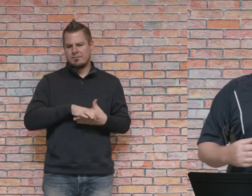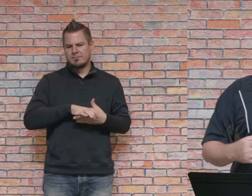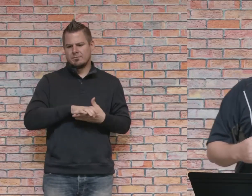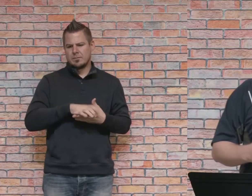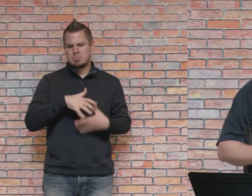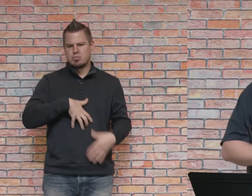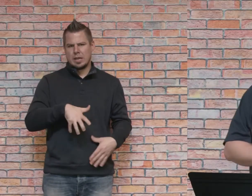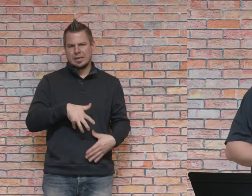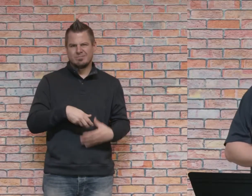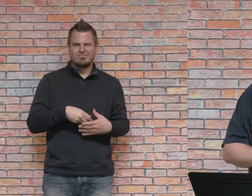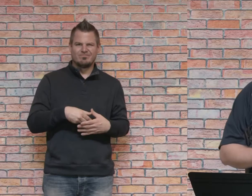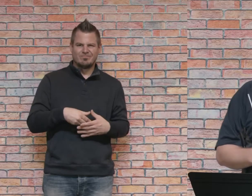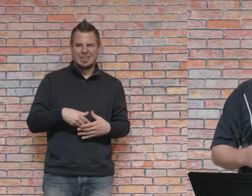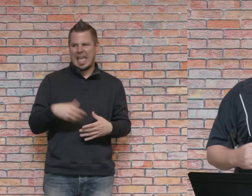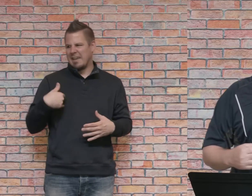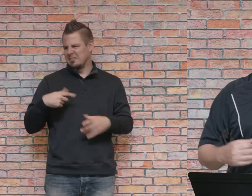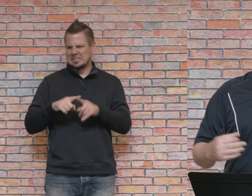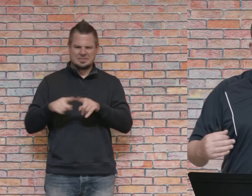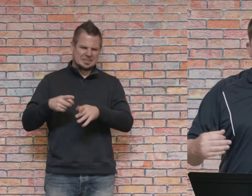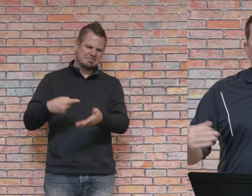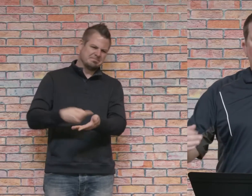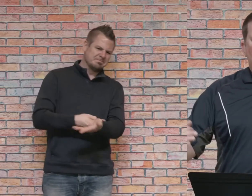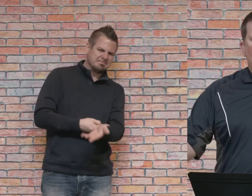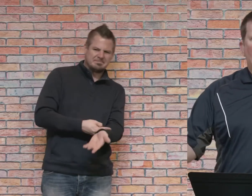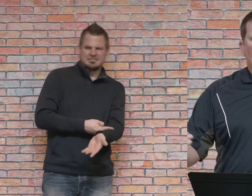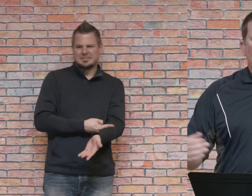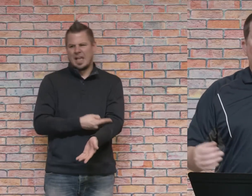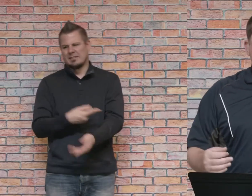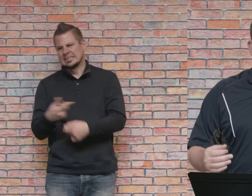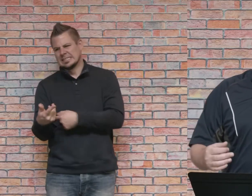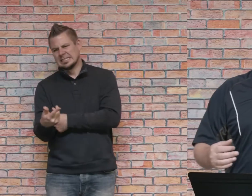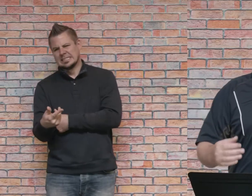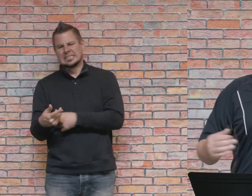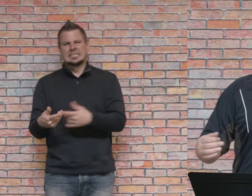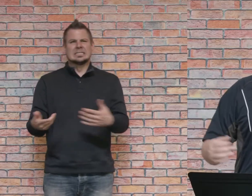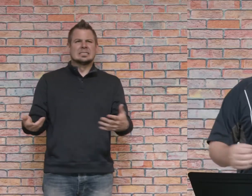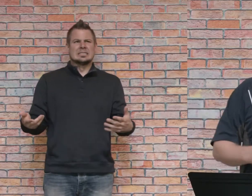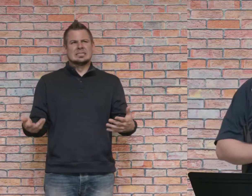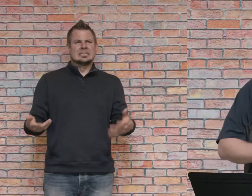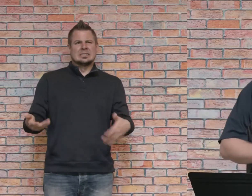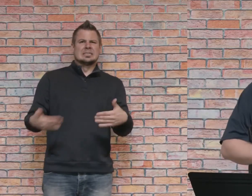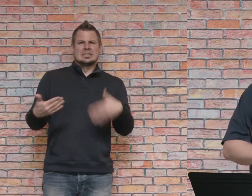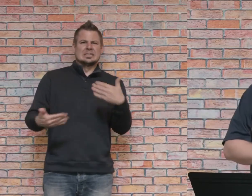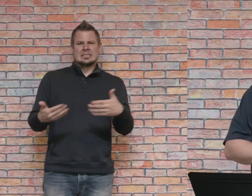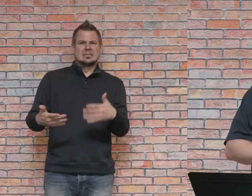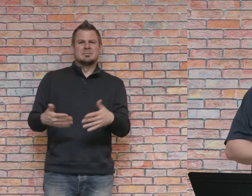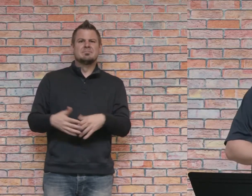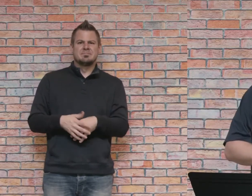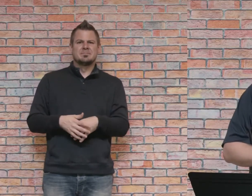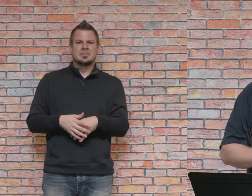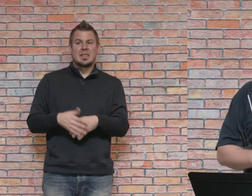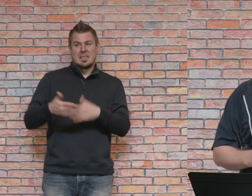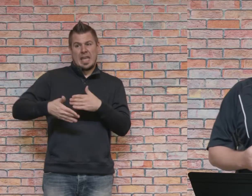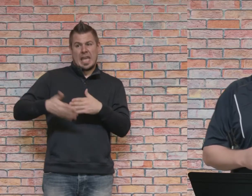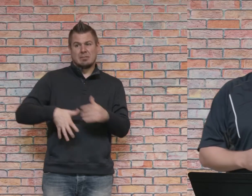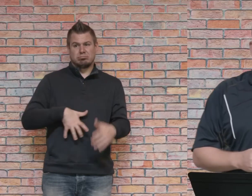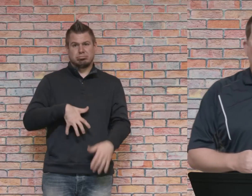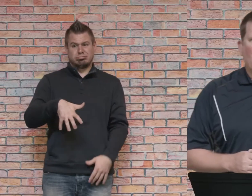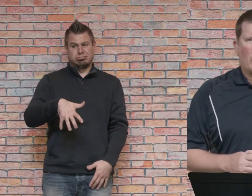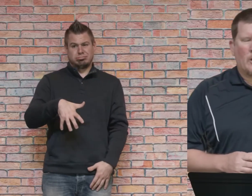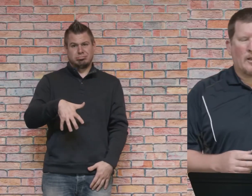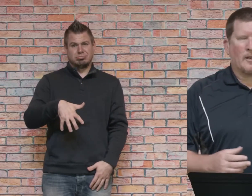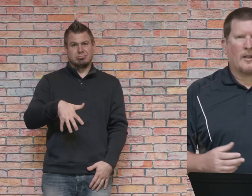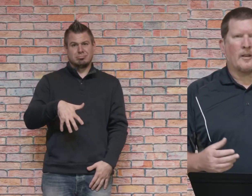through IVs and different things and getting closer and closer to the end of the pregnancy. But then we knew something